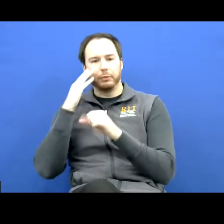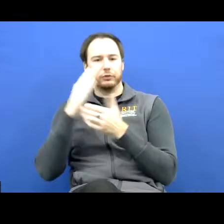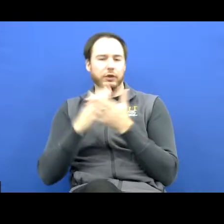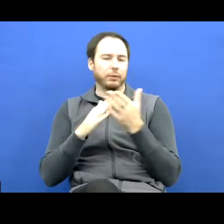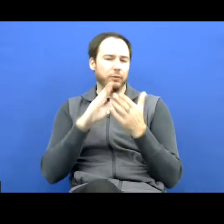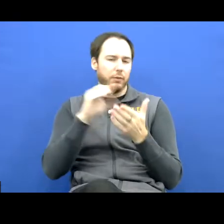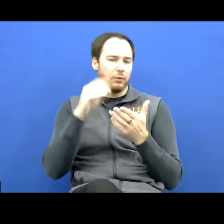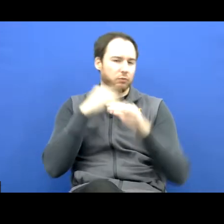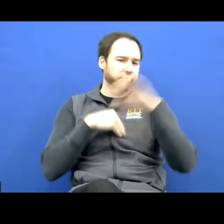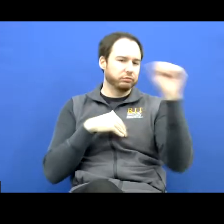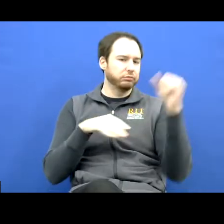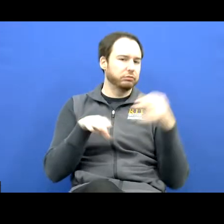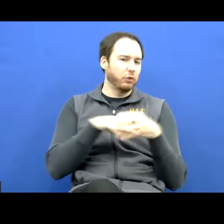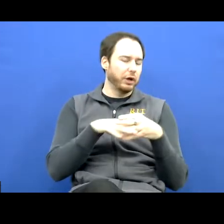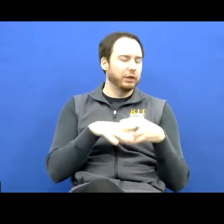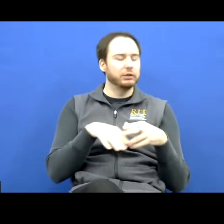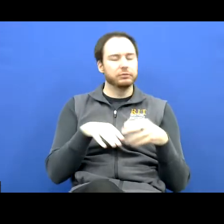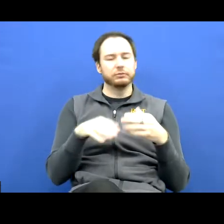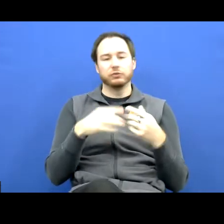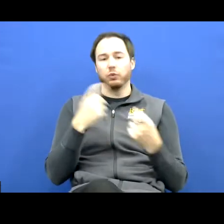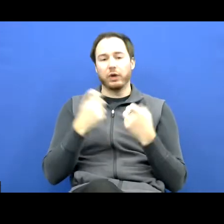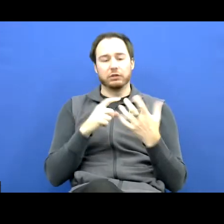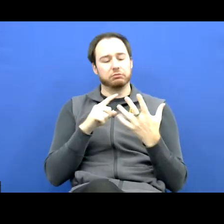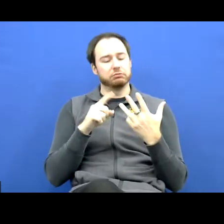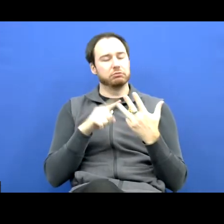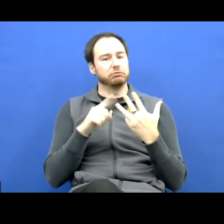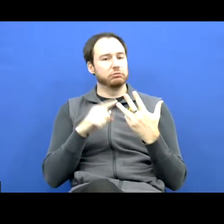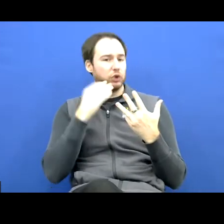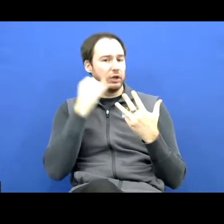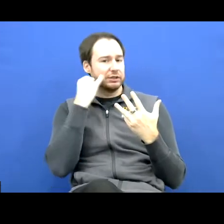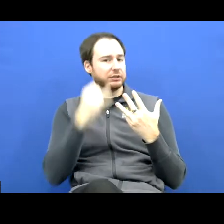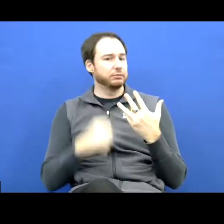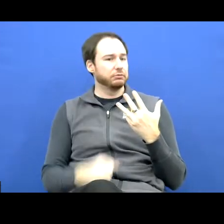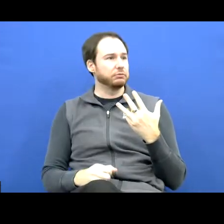any questions on that? Good idea.